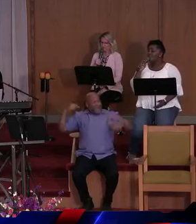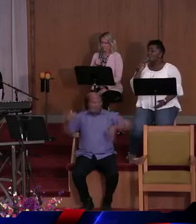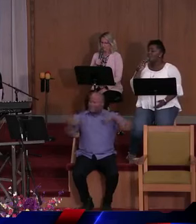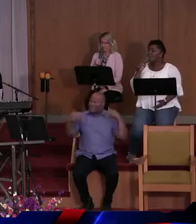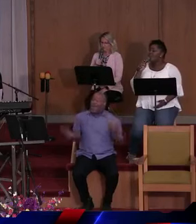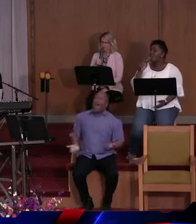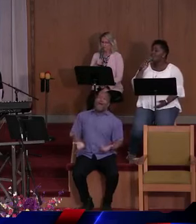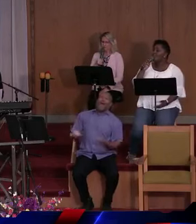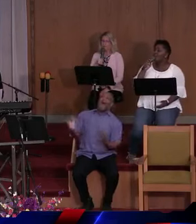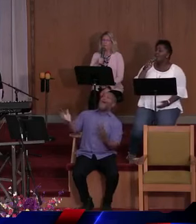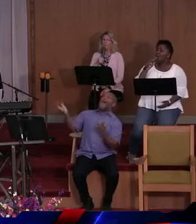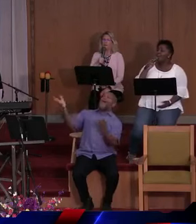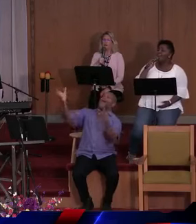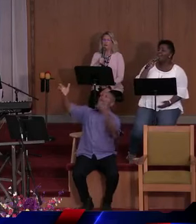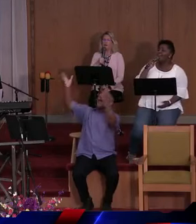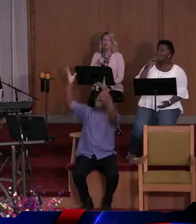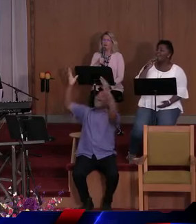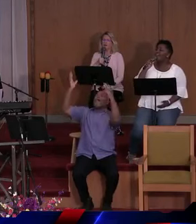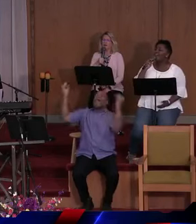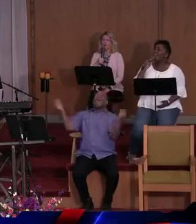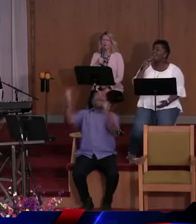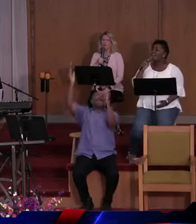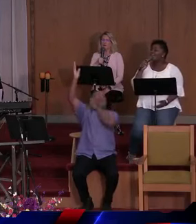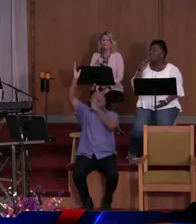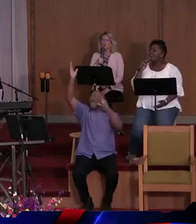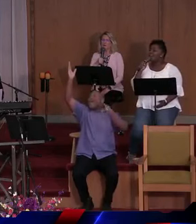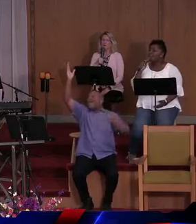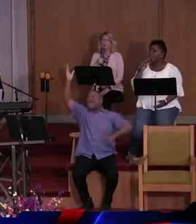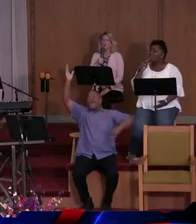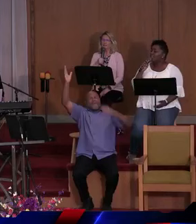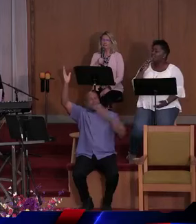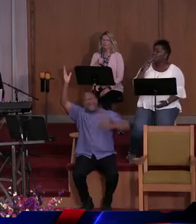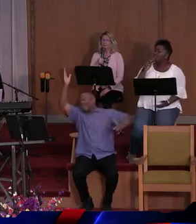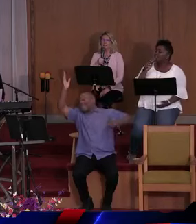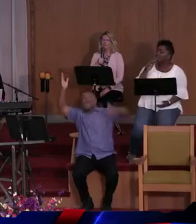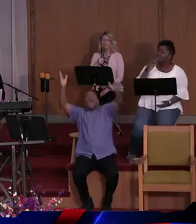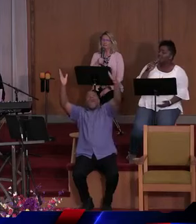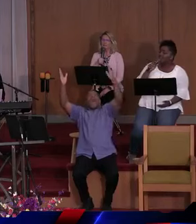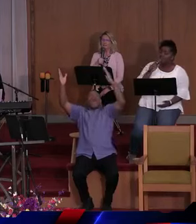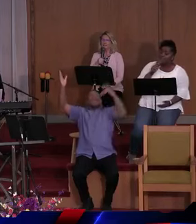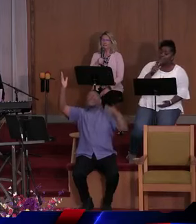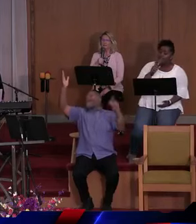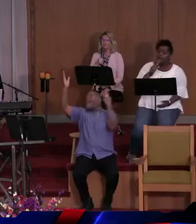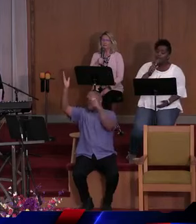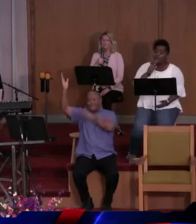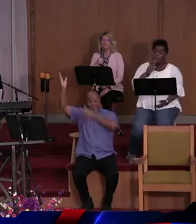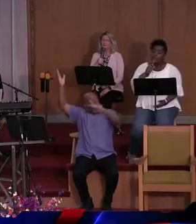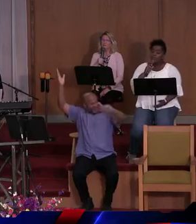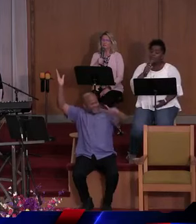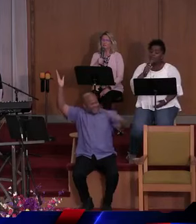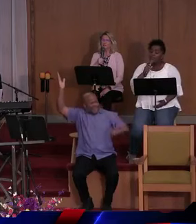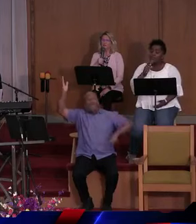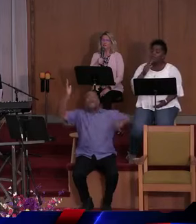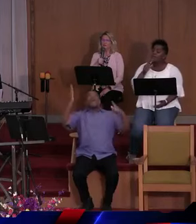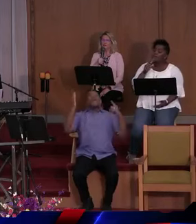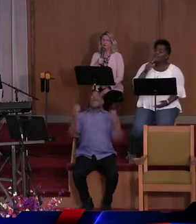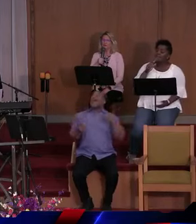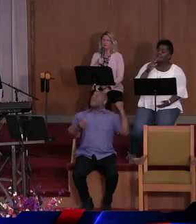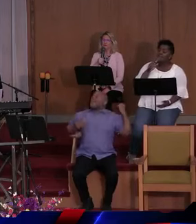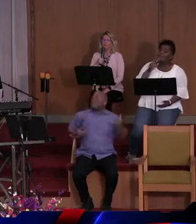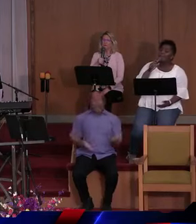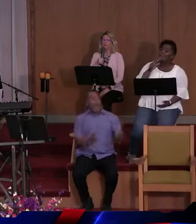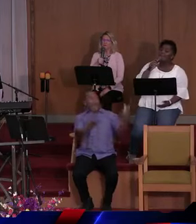you, O Lord, my God, my King. I will exalt you, O